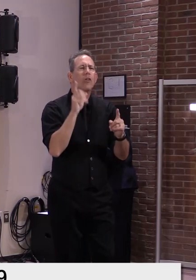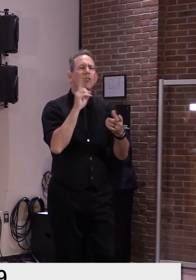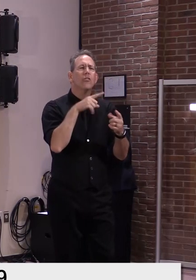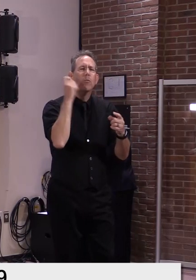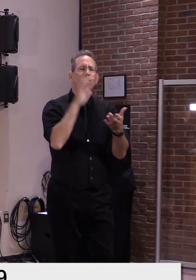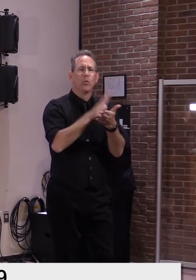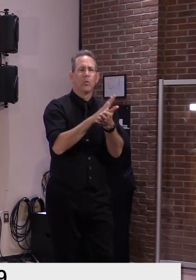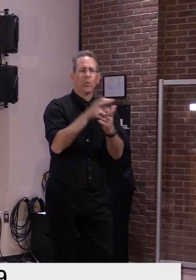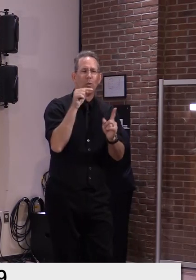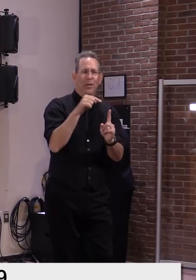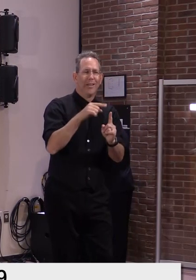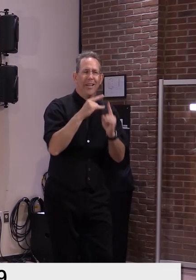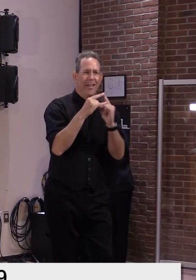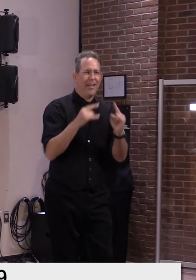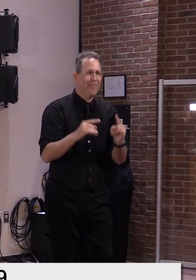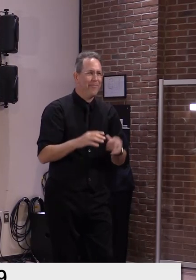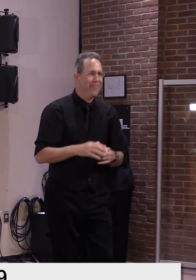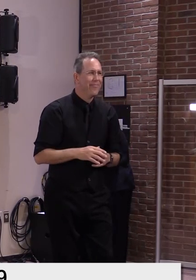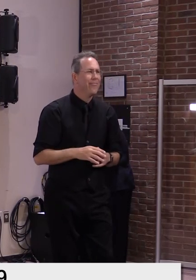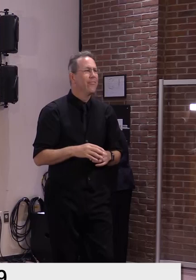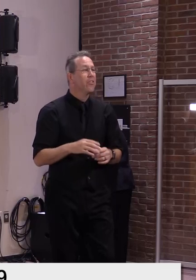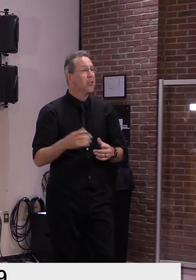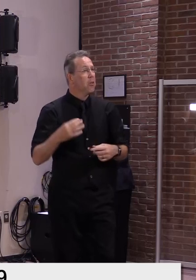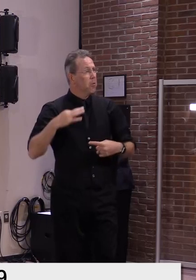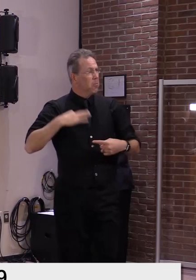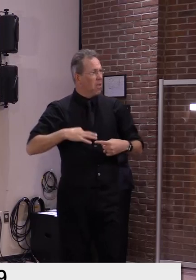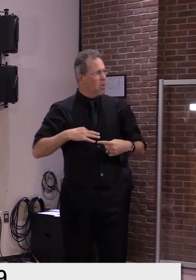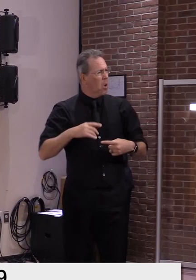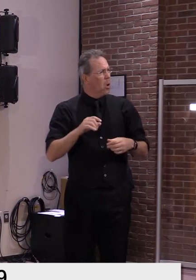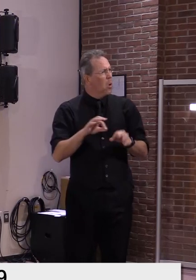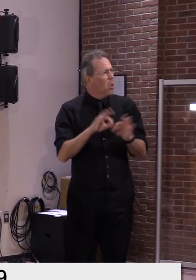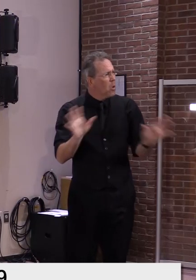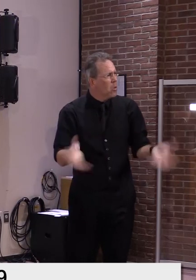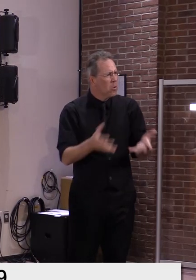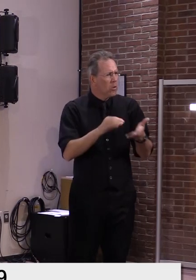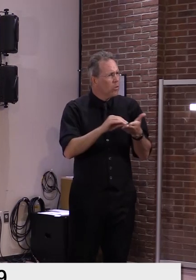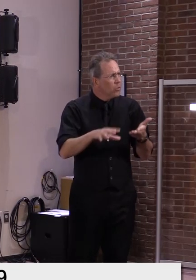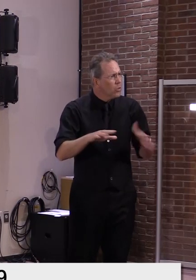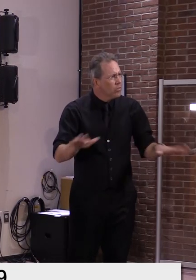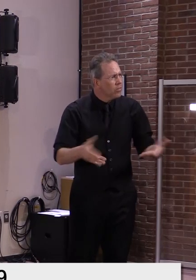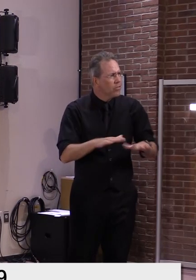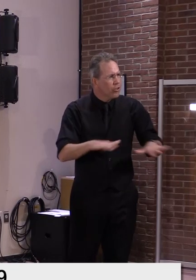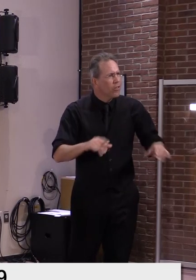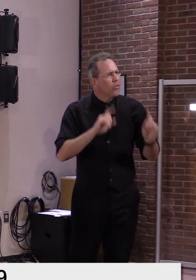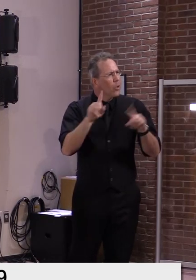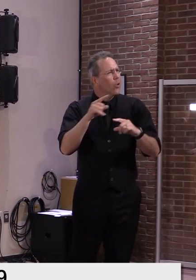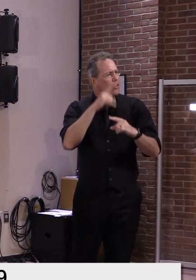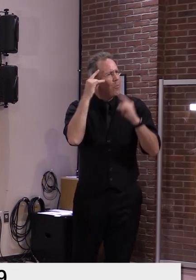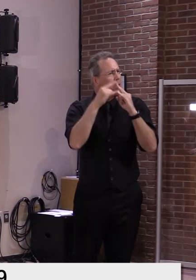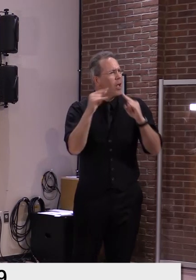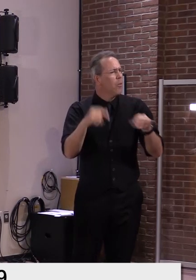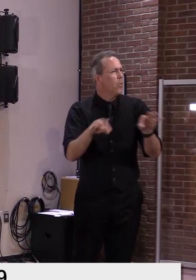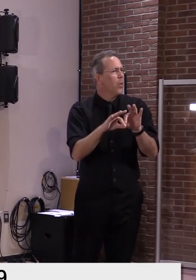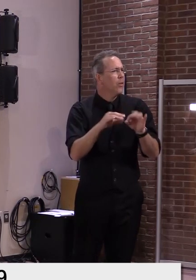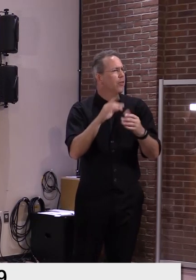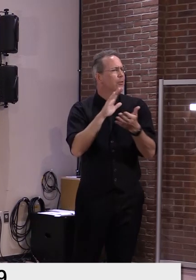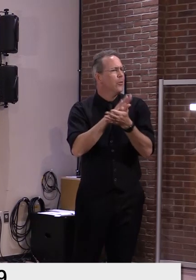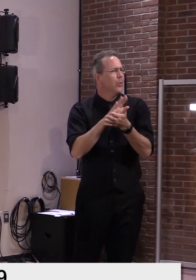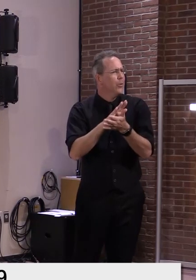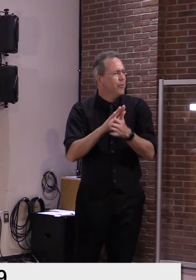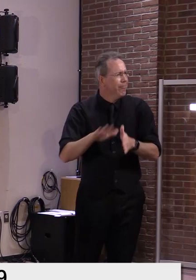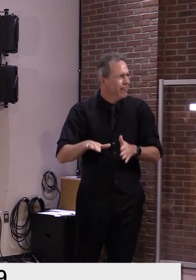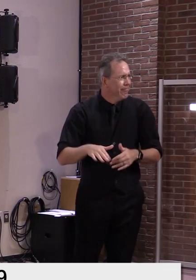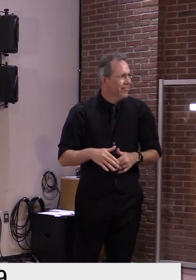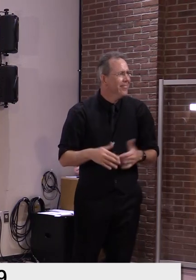my standpoint, I would advocate for kids to send their kids to summer camp. They've been really restricted in so